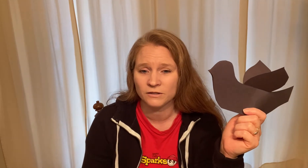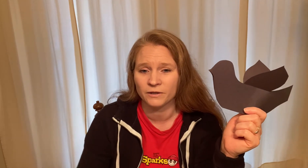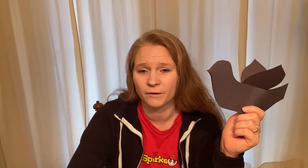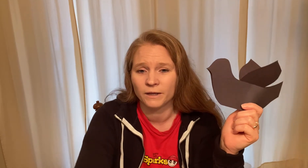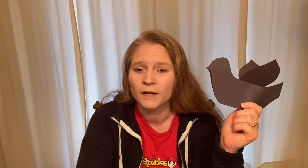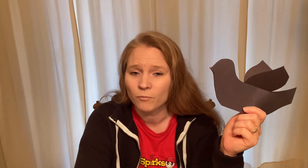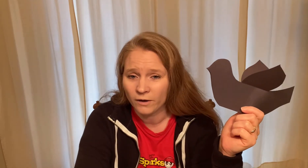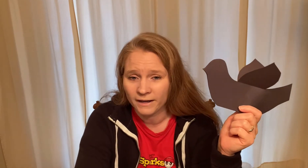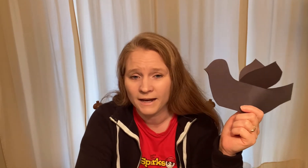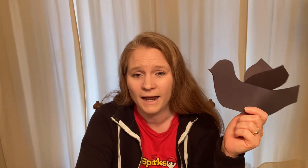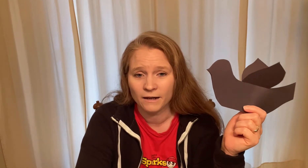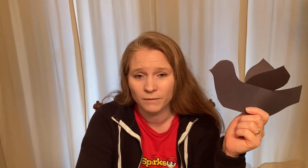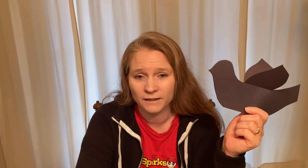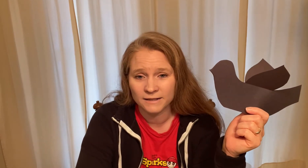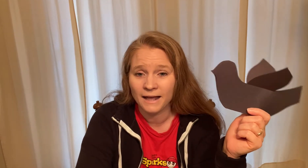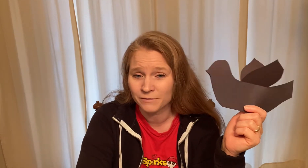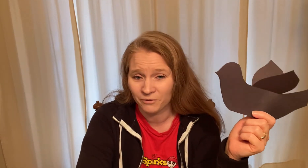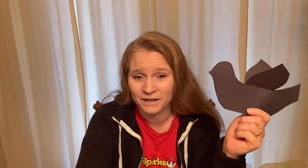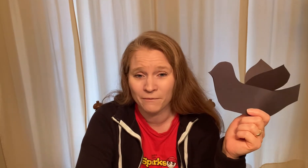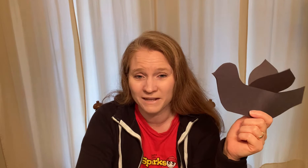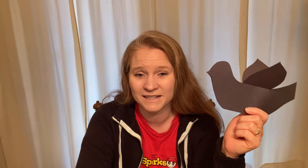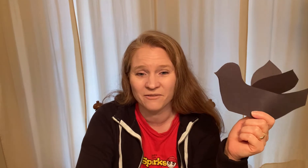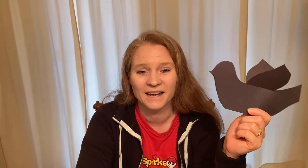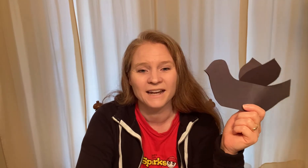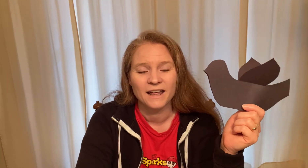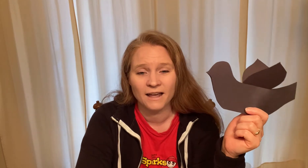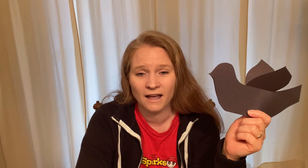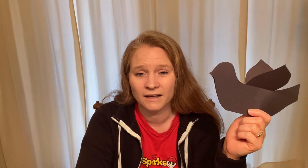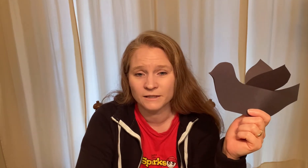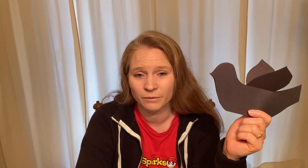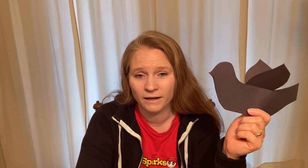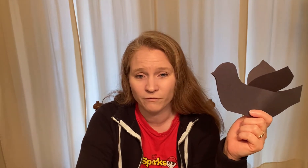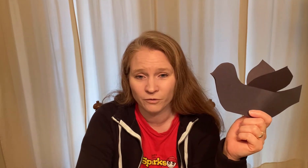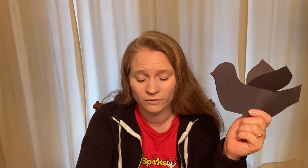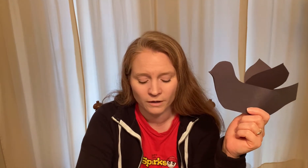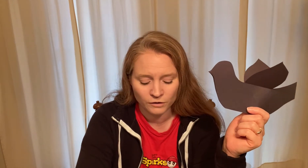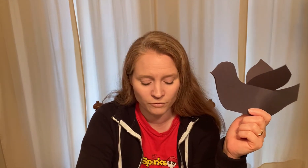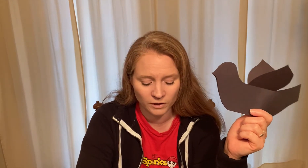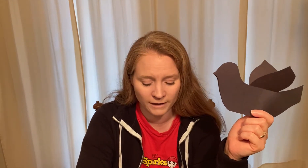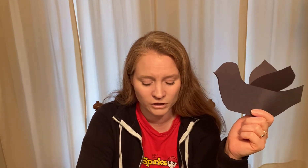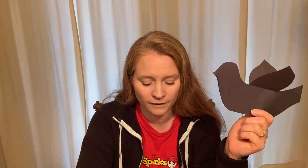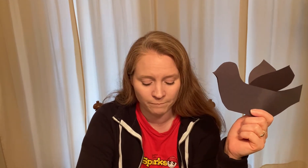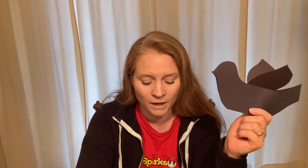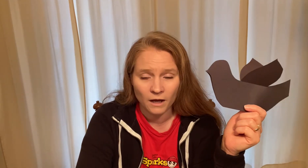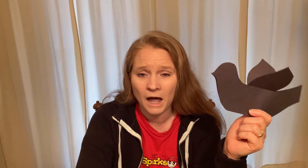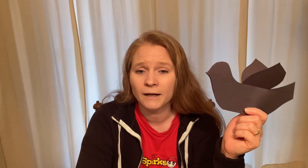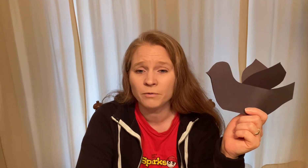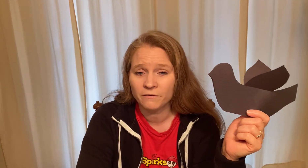him bread and meat. That's a pretty amazing way that God supplied food to Elijah. God